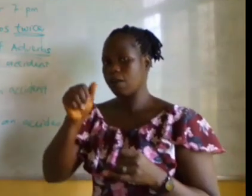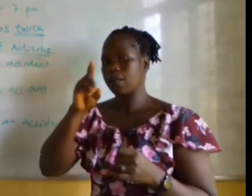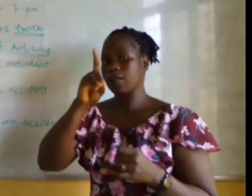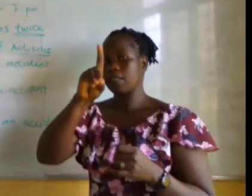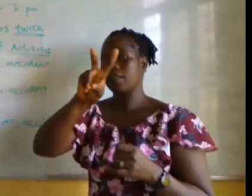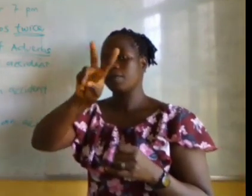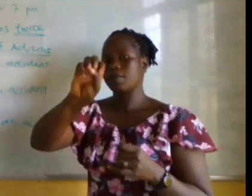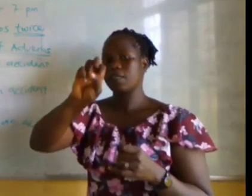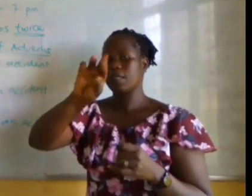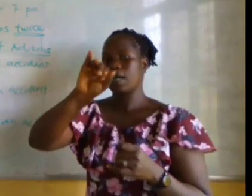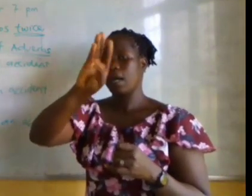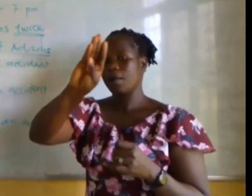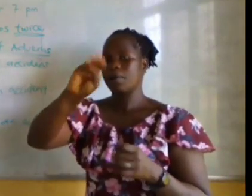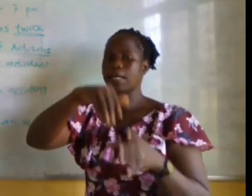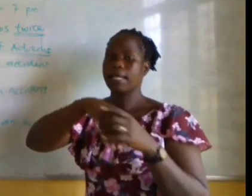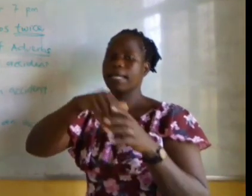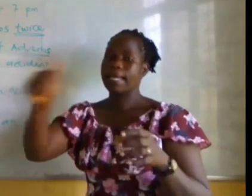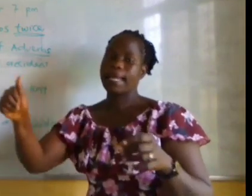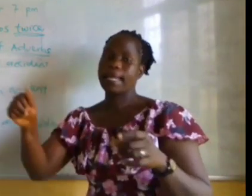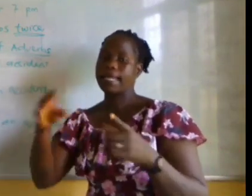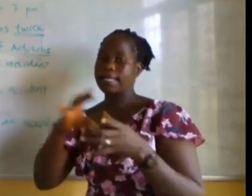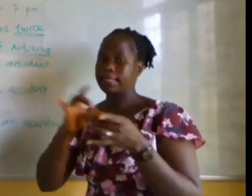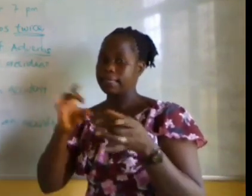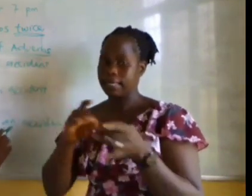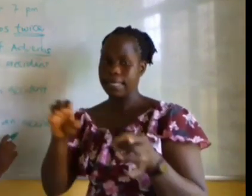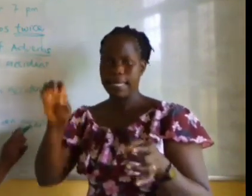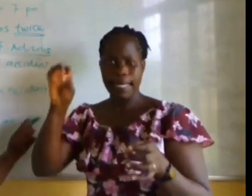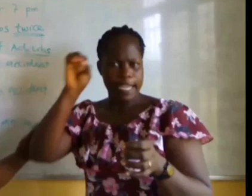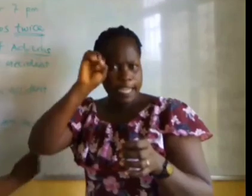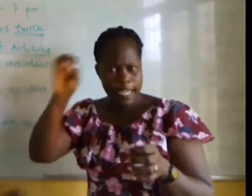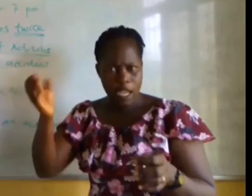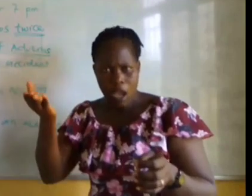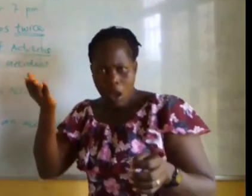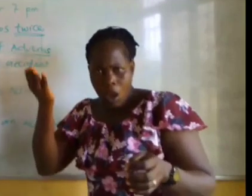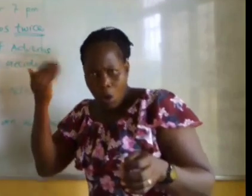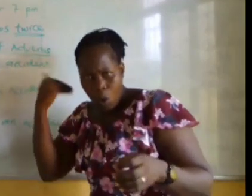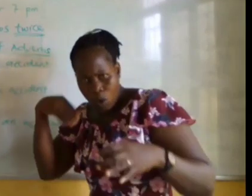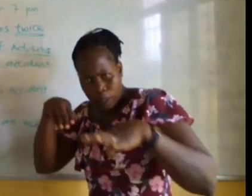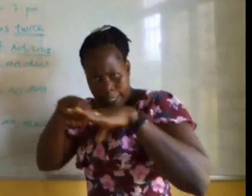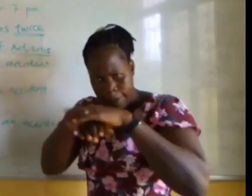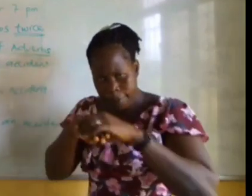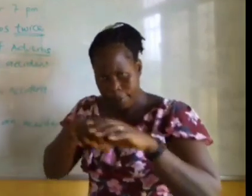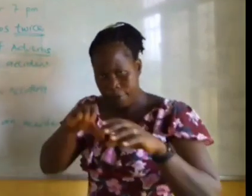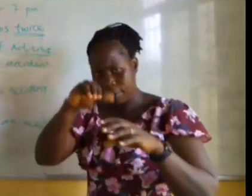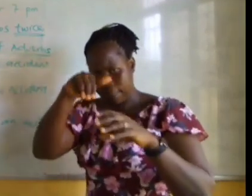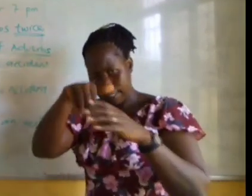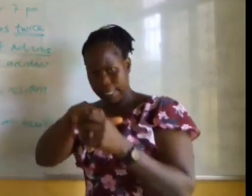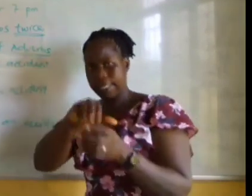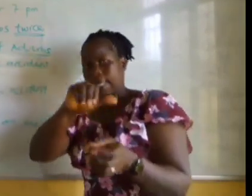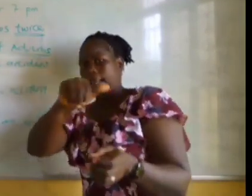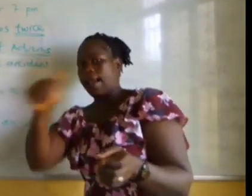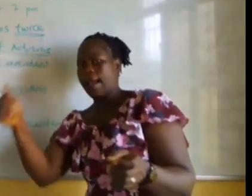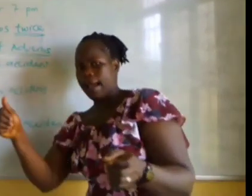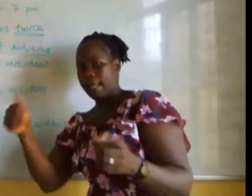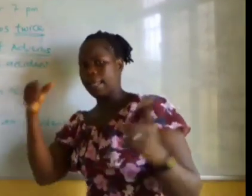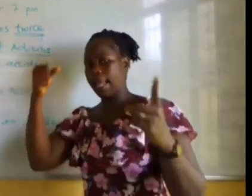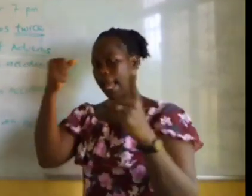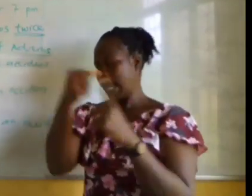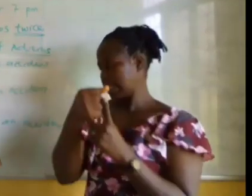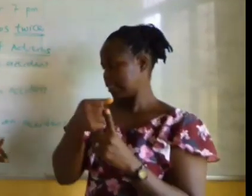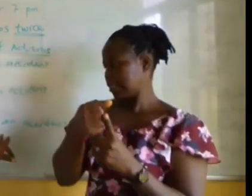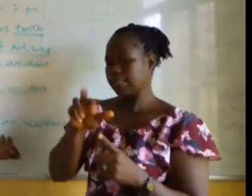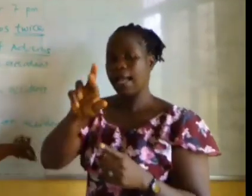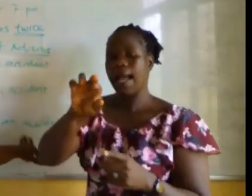a sentence. He was involved in an accident recently. He was